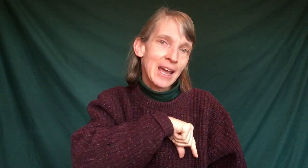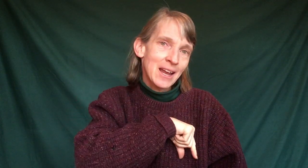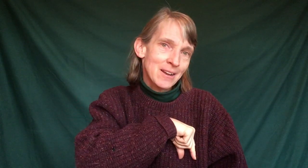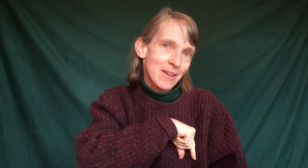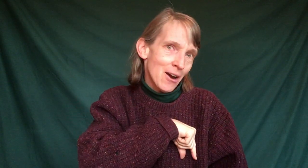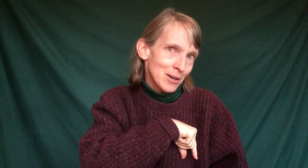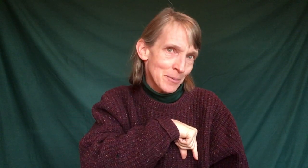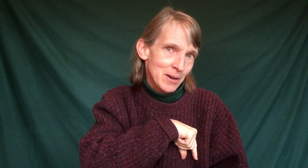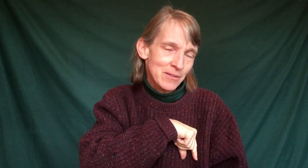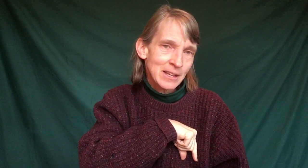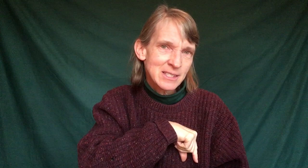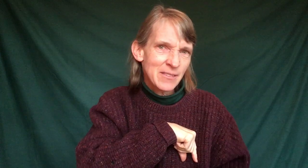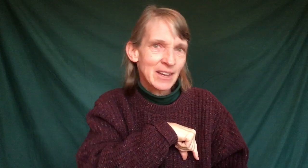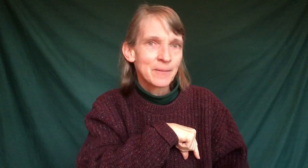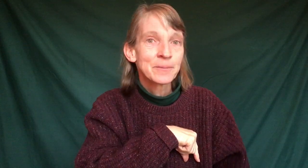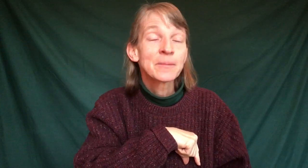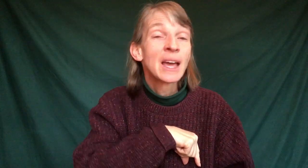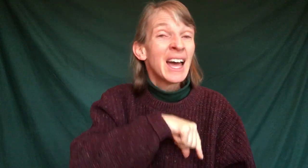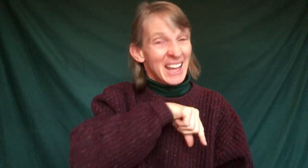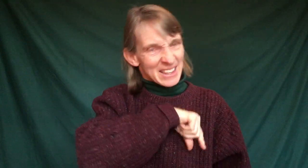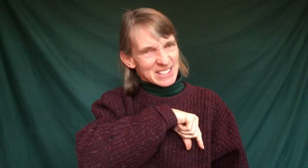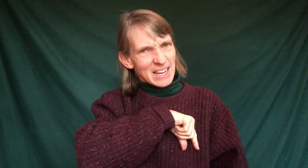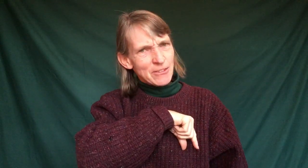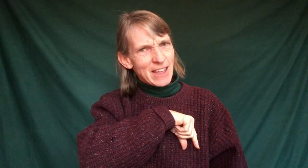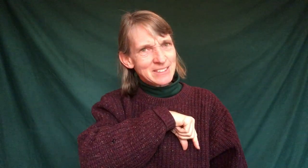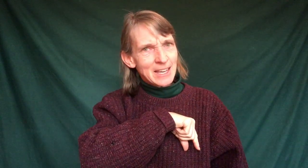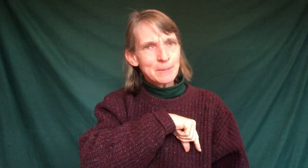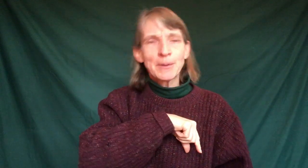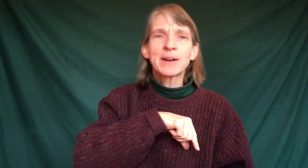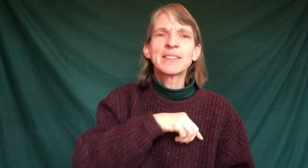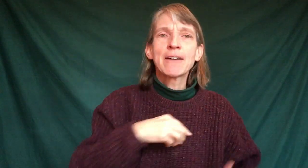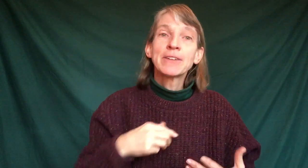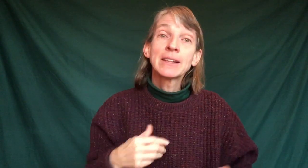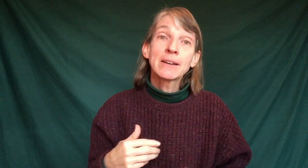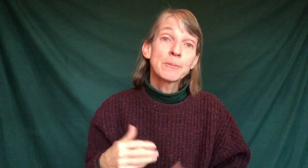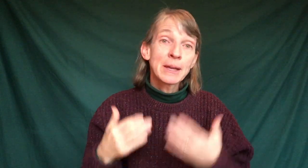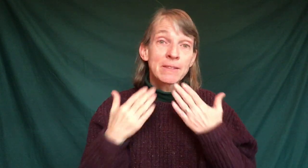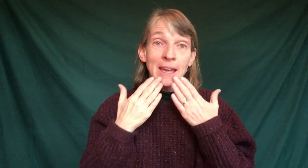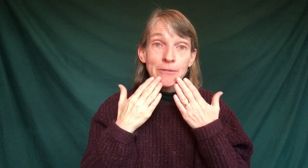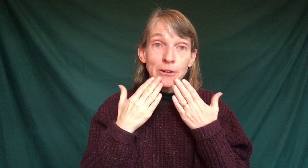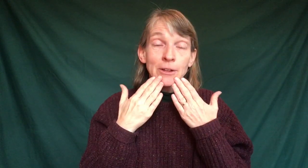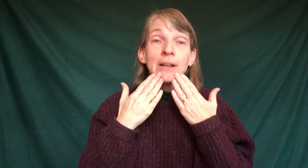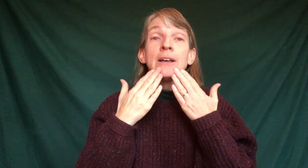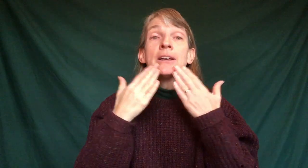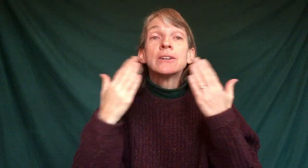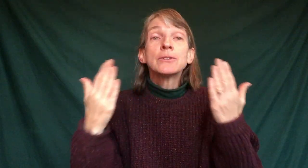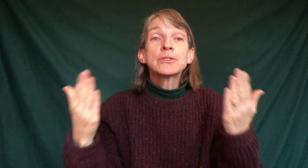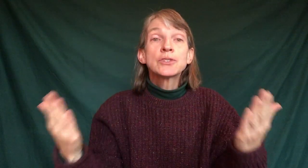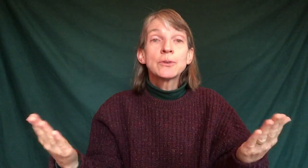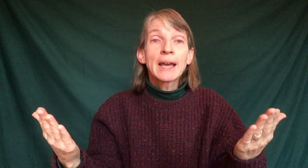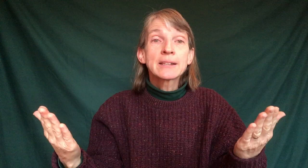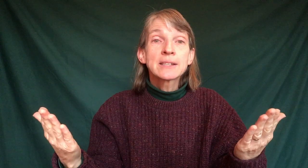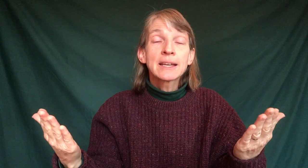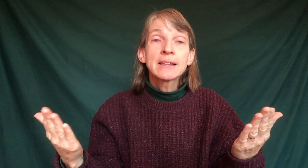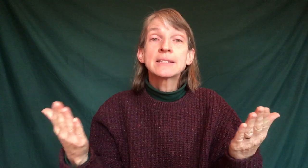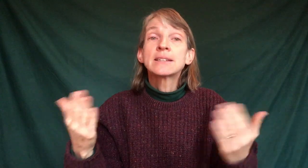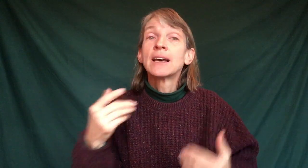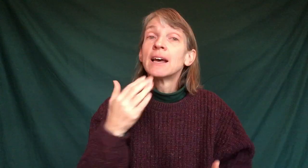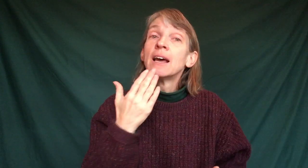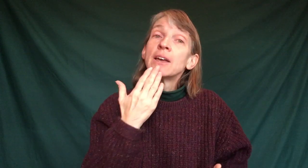and the heart part of Thanksgiving. And the sign for that second part, that feeling of being thankful, uses two hands like this. You